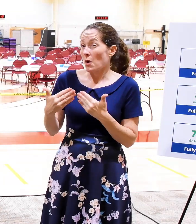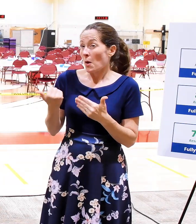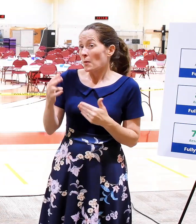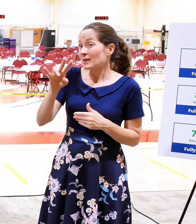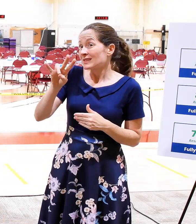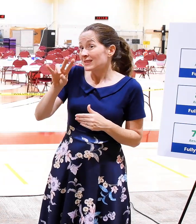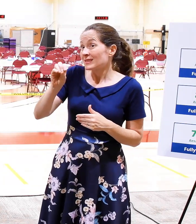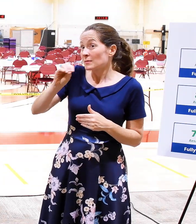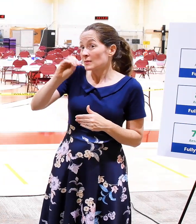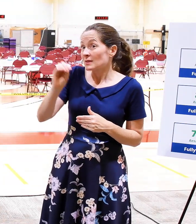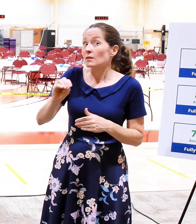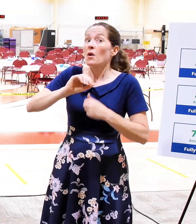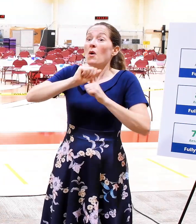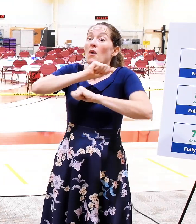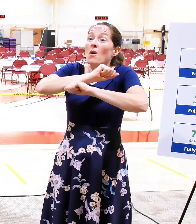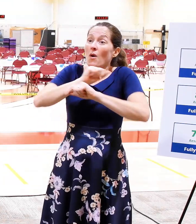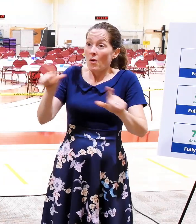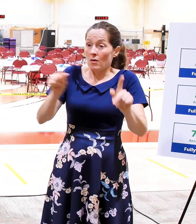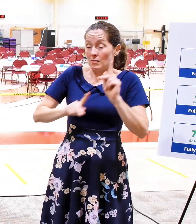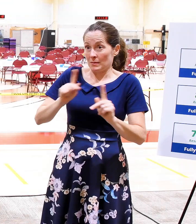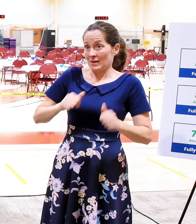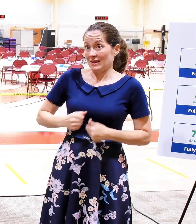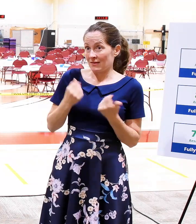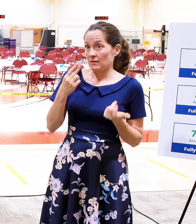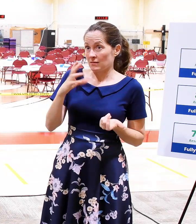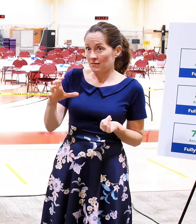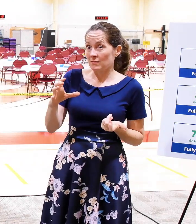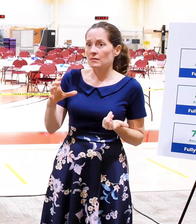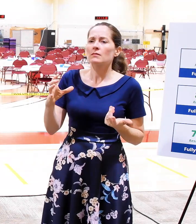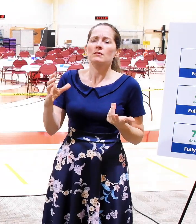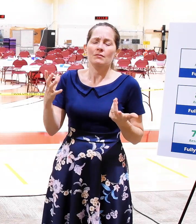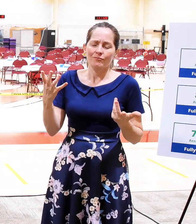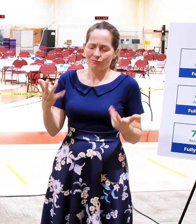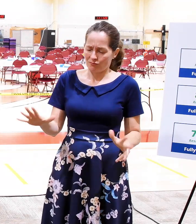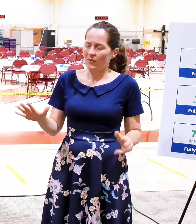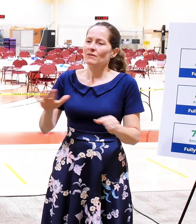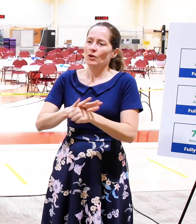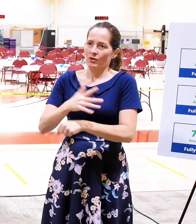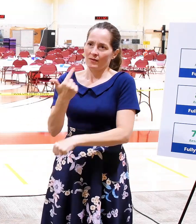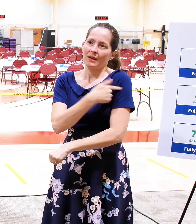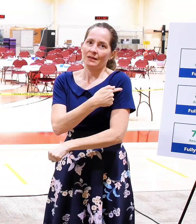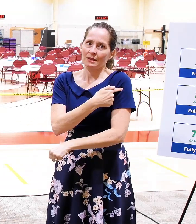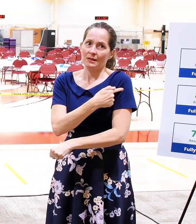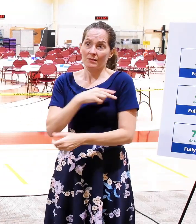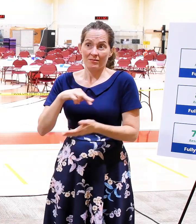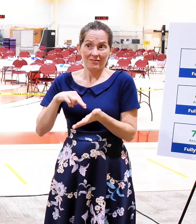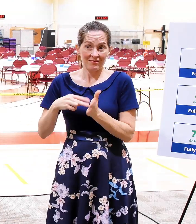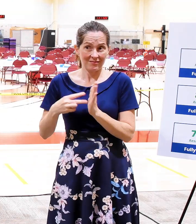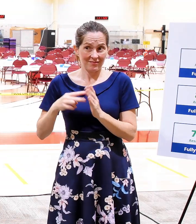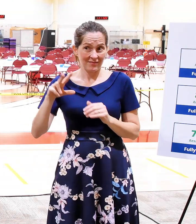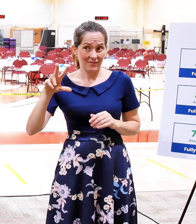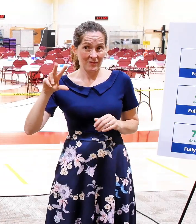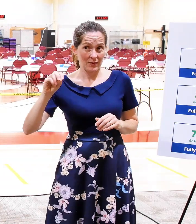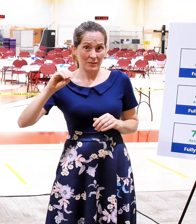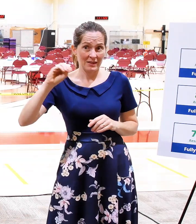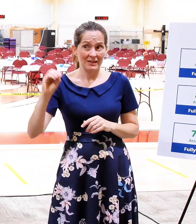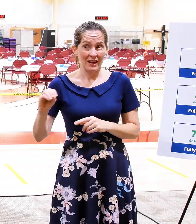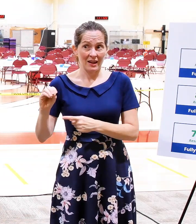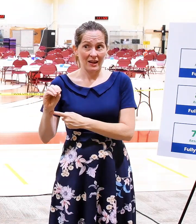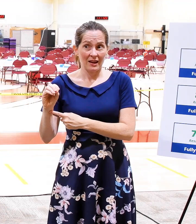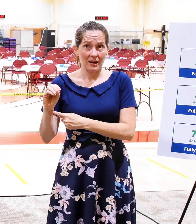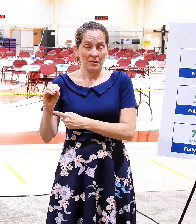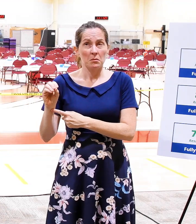all county residents are fully vaccinated. But this means 30%, or